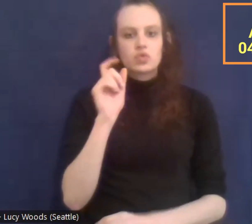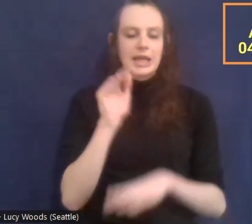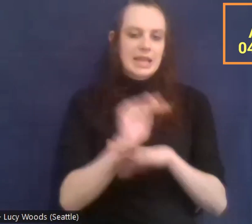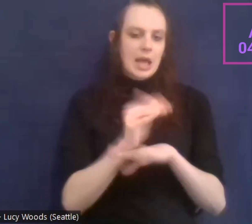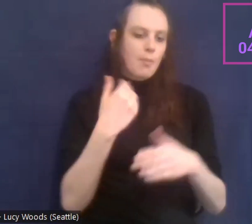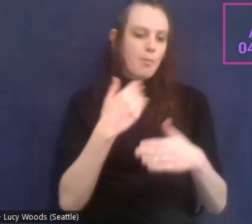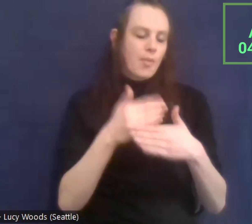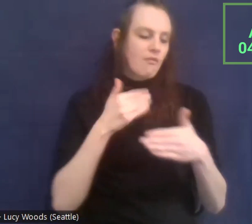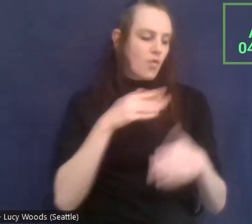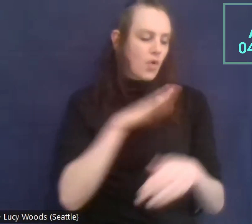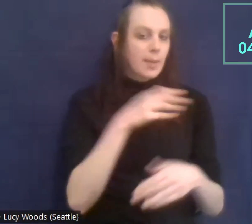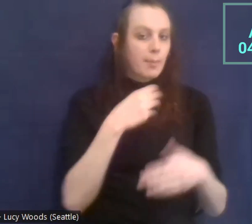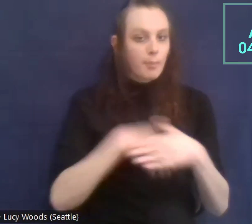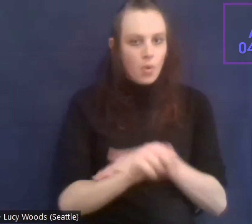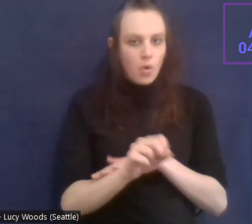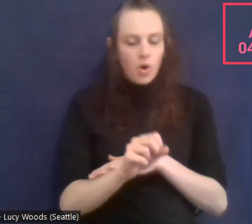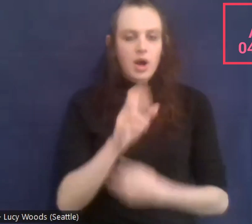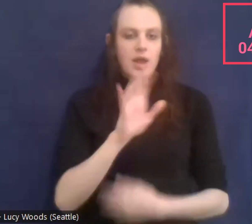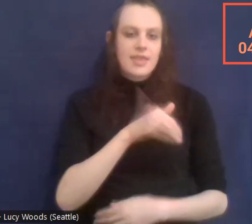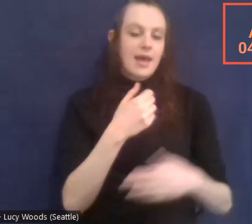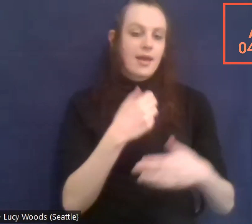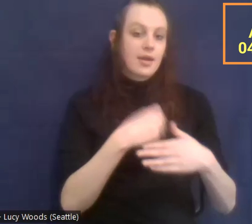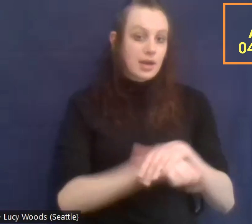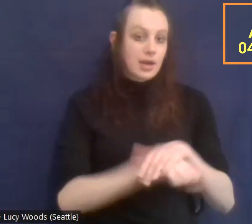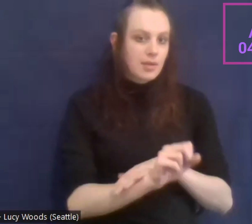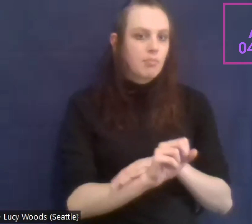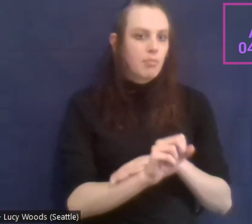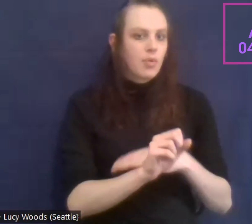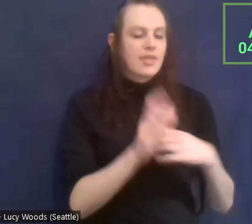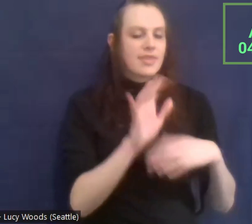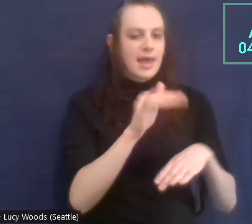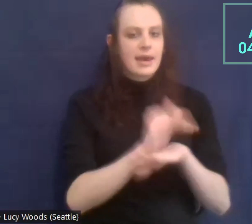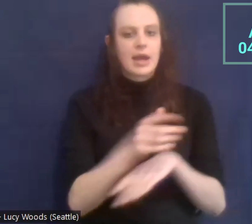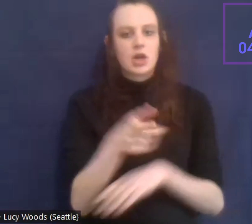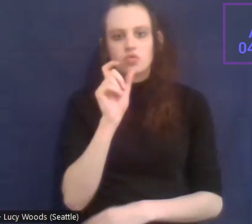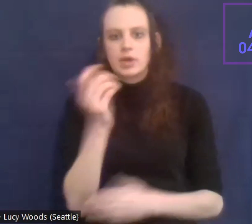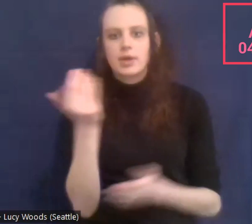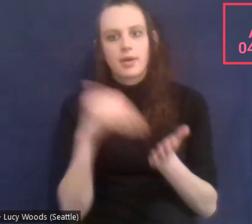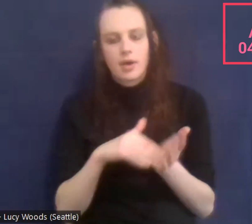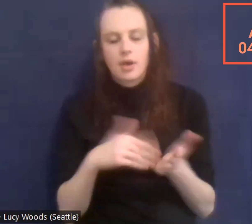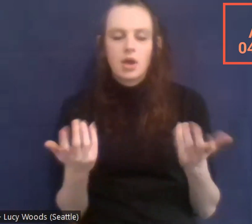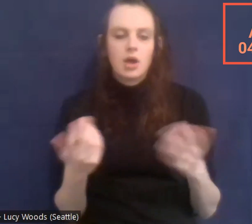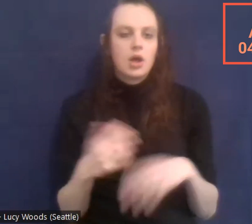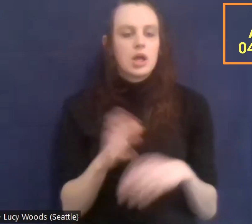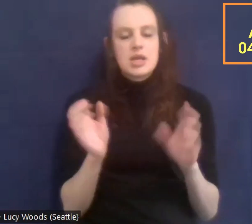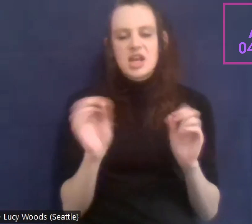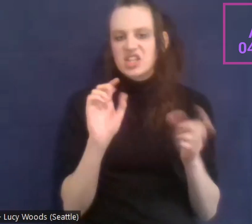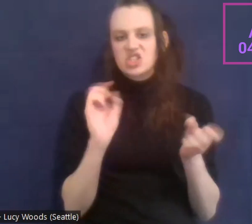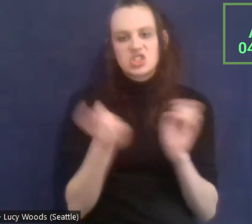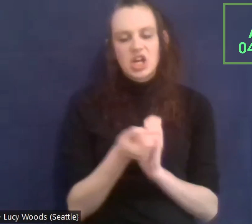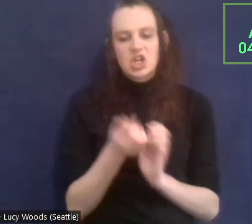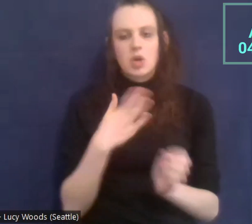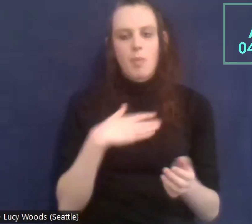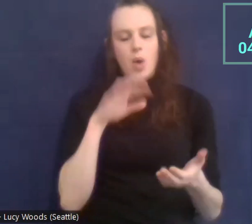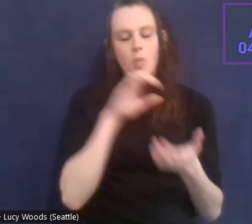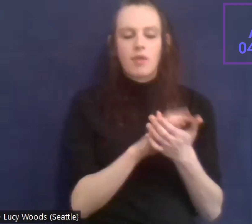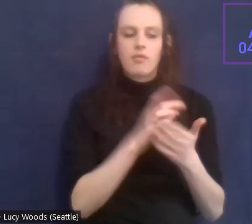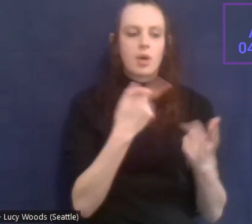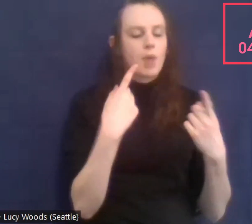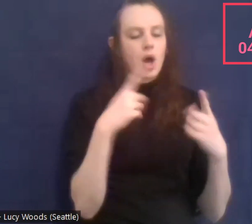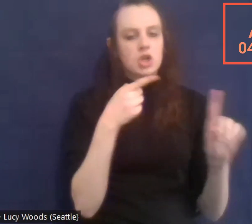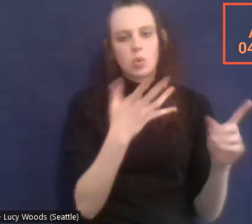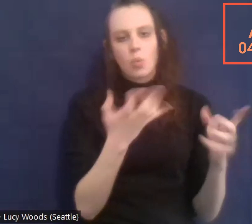birth. I go out drinking that night, and nothing changes, right? I keep drinking. She finally wants to divorce me,